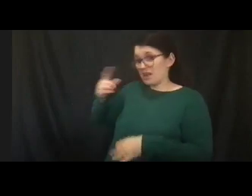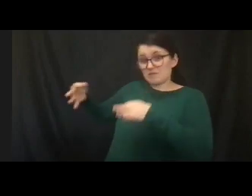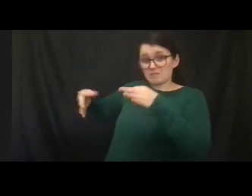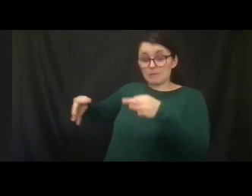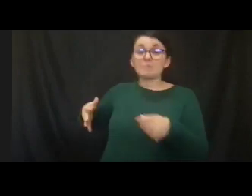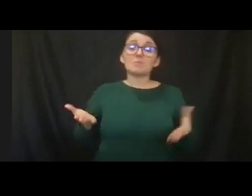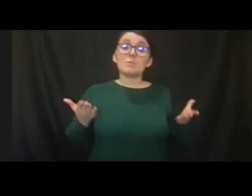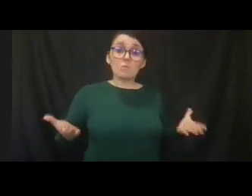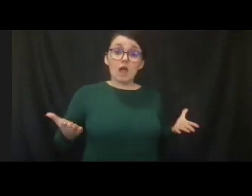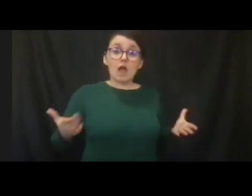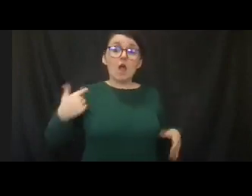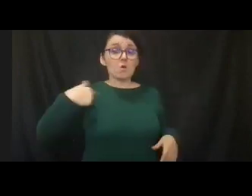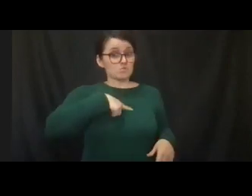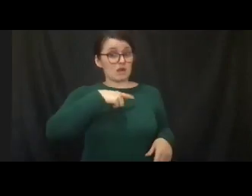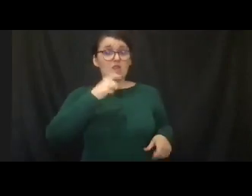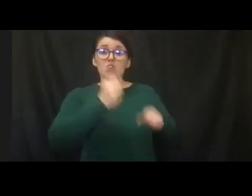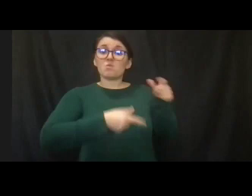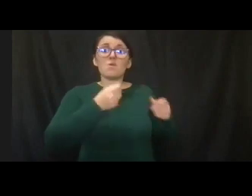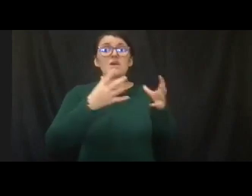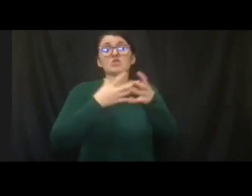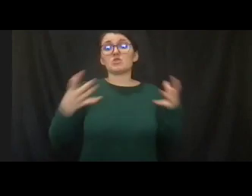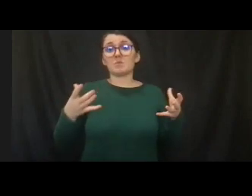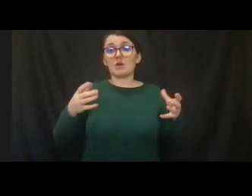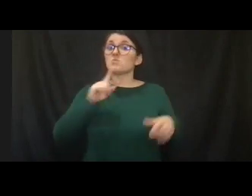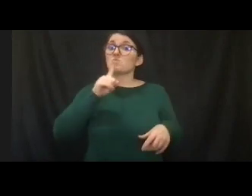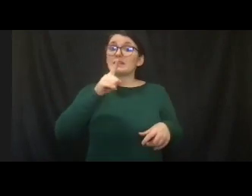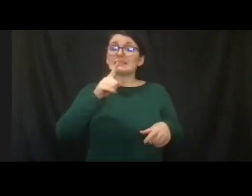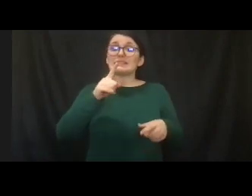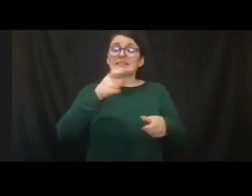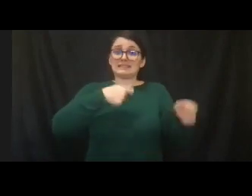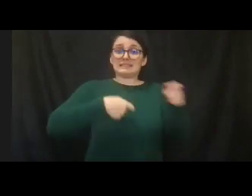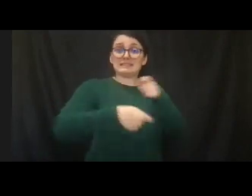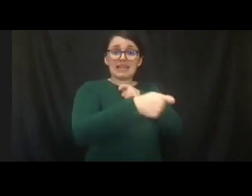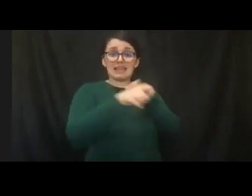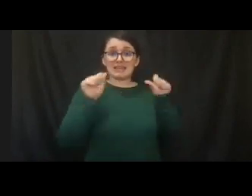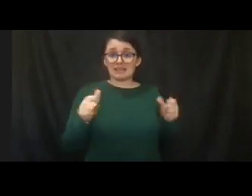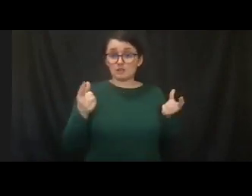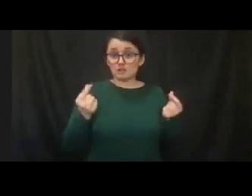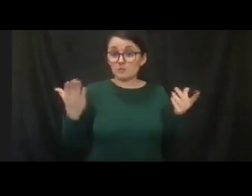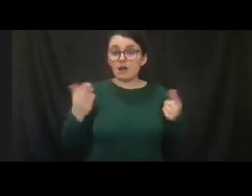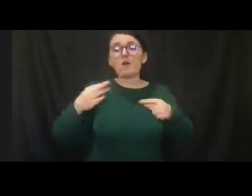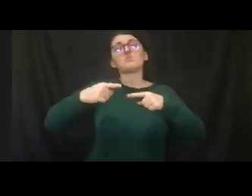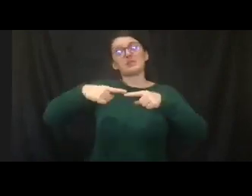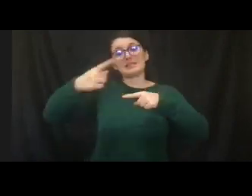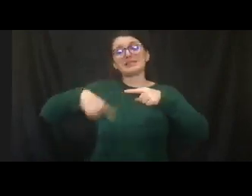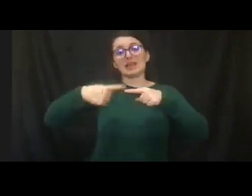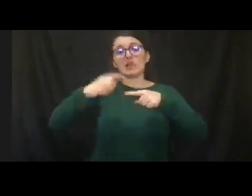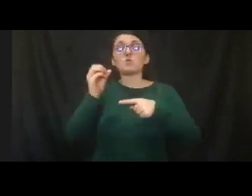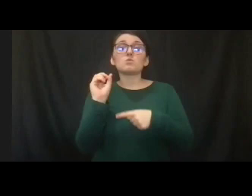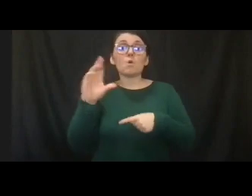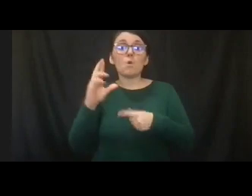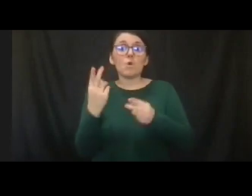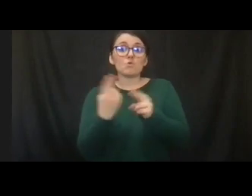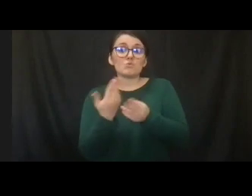Well, we throw away a lot of things that we could actually recycle or reuse. And so often when I'm here, I'm like, oh, could I just